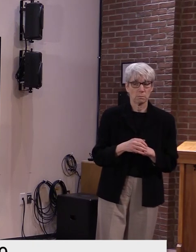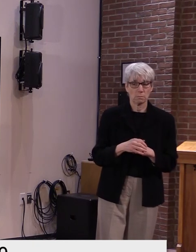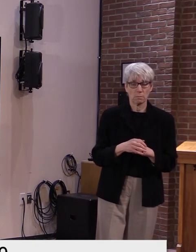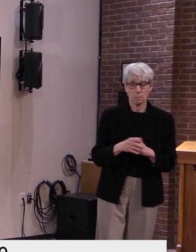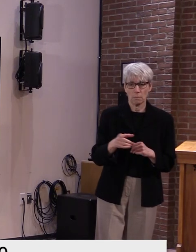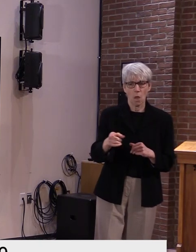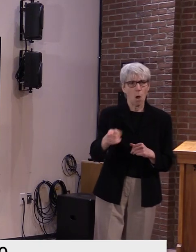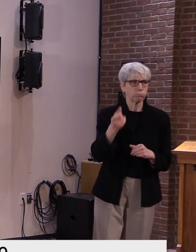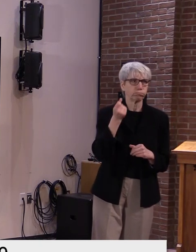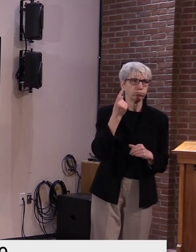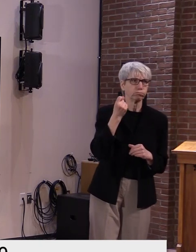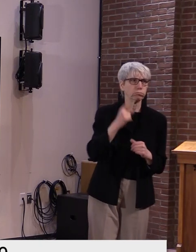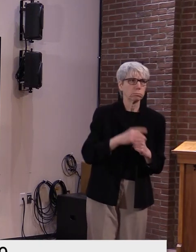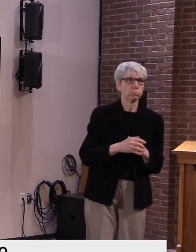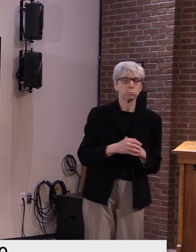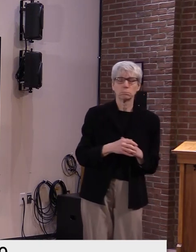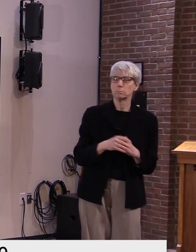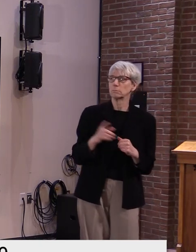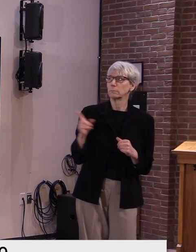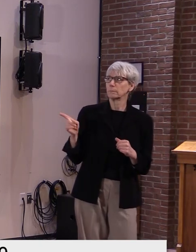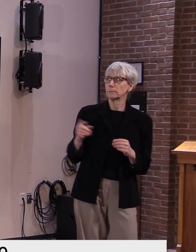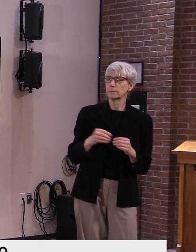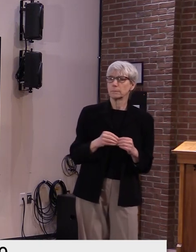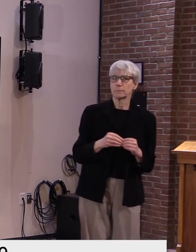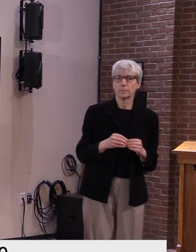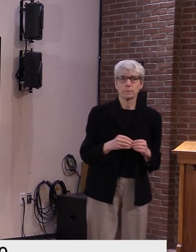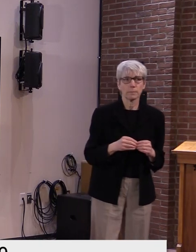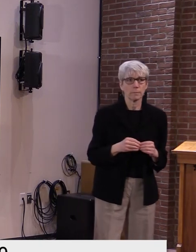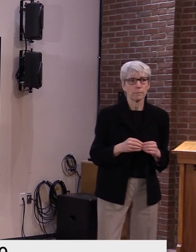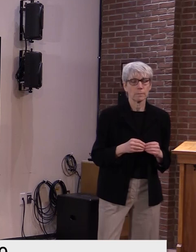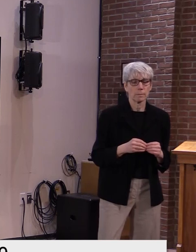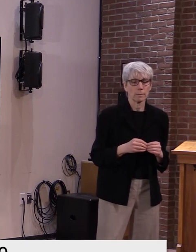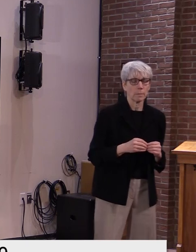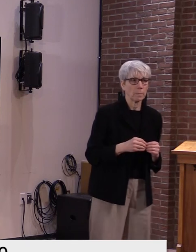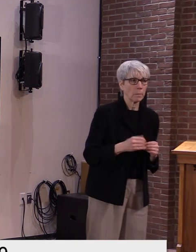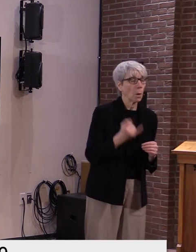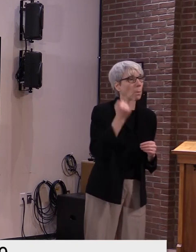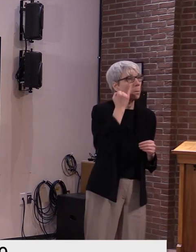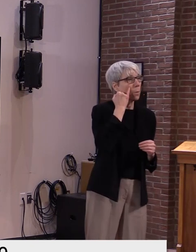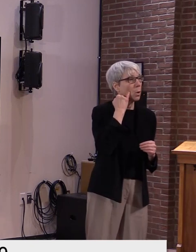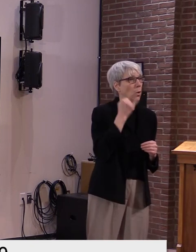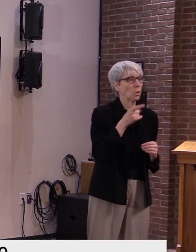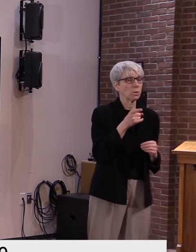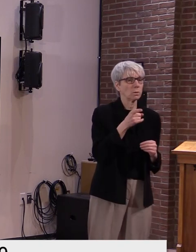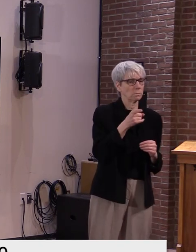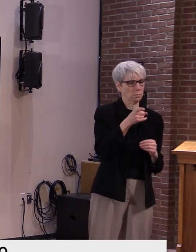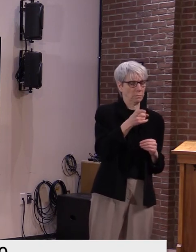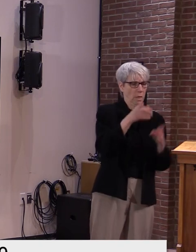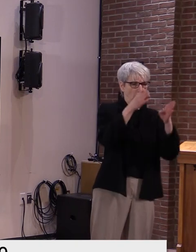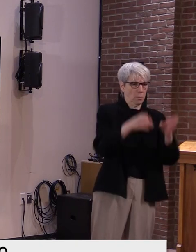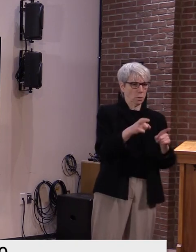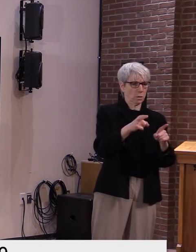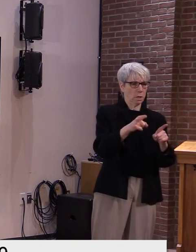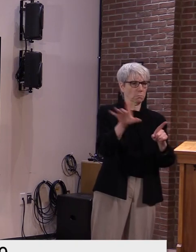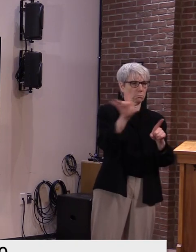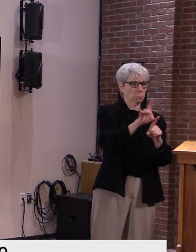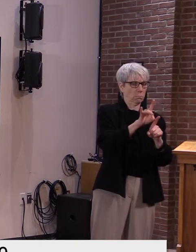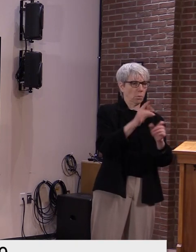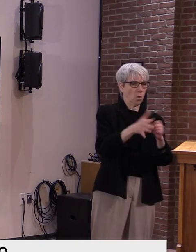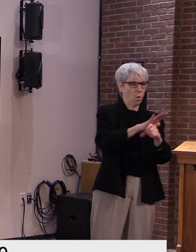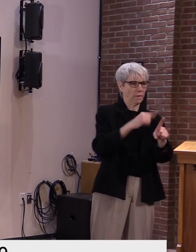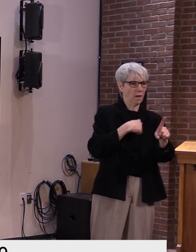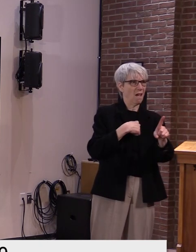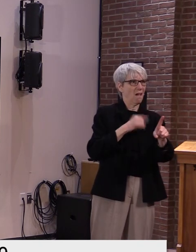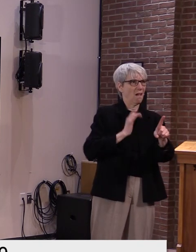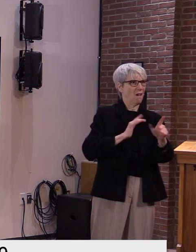I understand that. Right now, if you are a close contact of a case of COVID in Vermont, you have